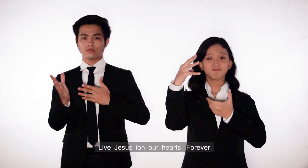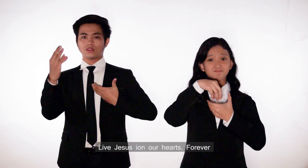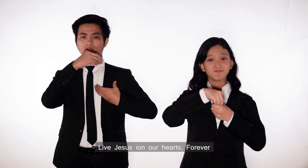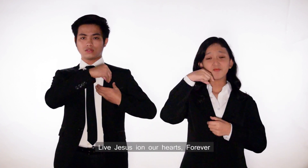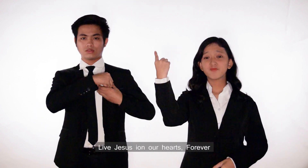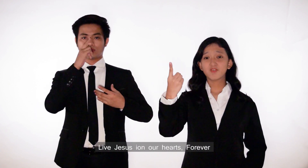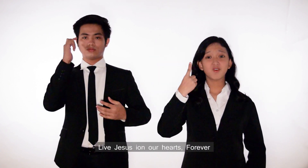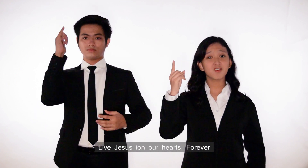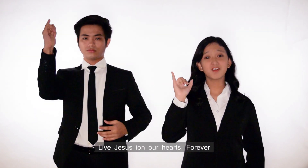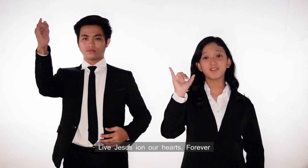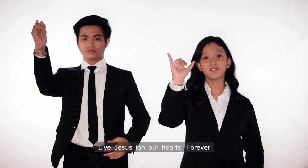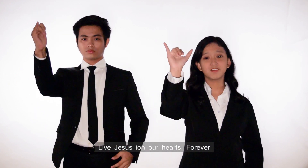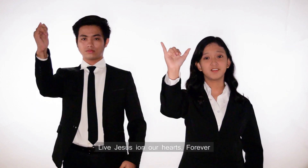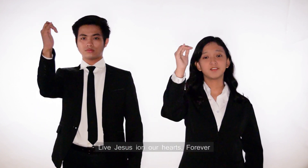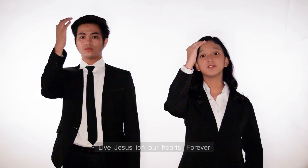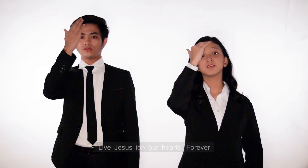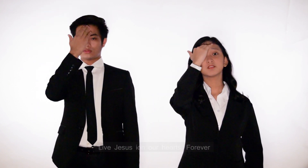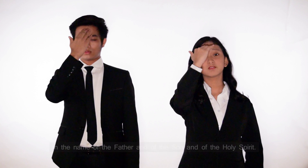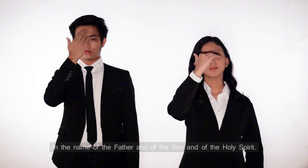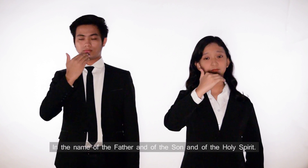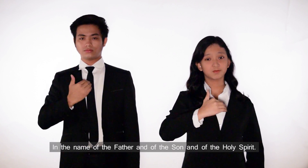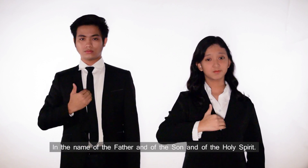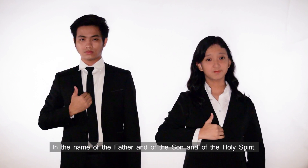our hearts. Forever. In the name of the